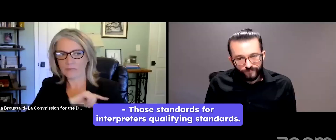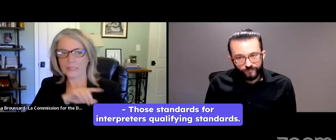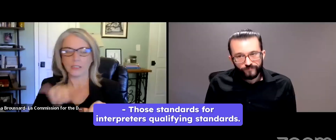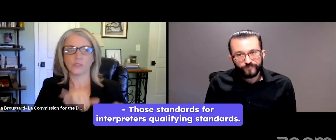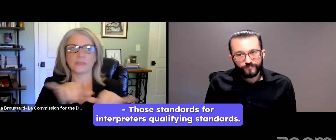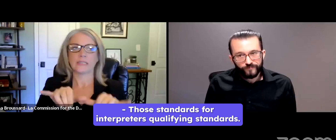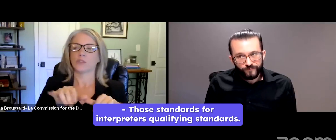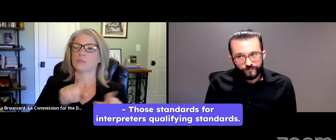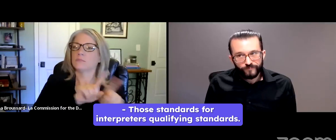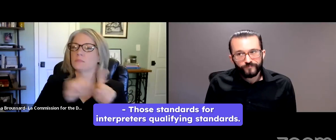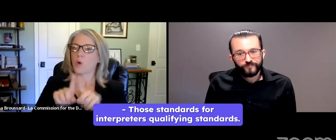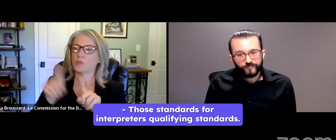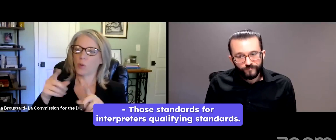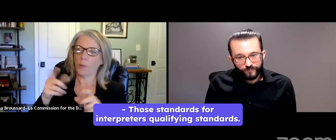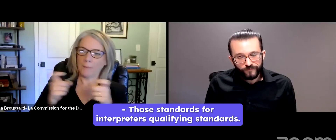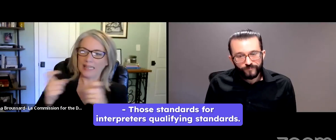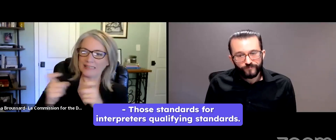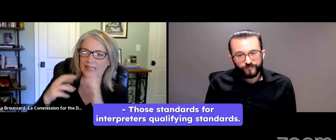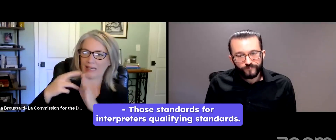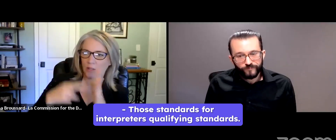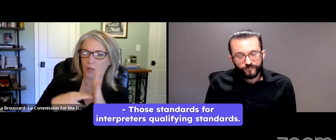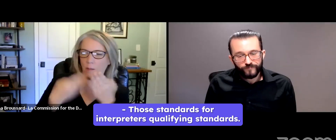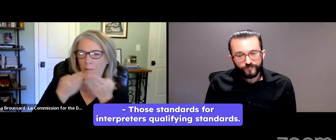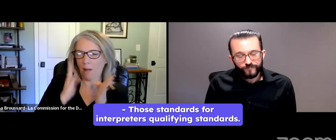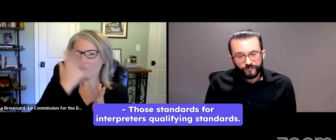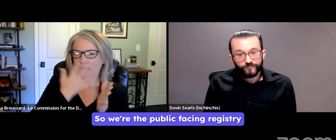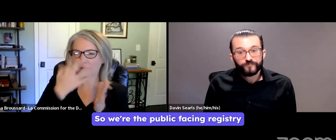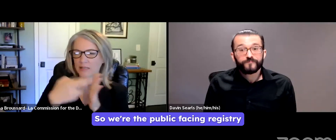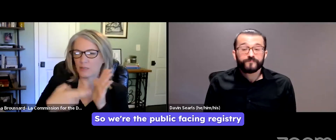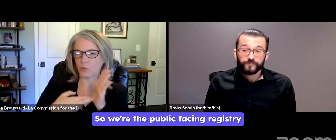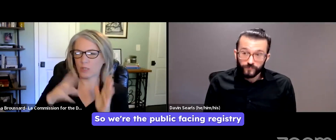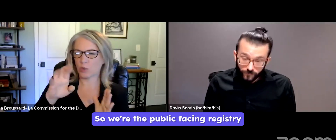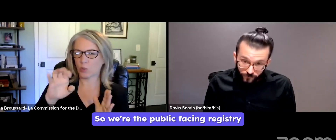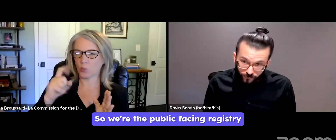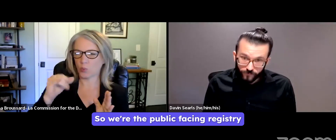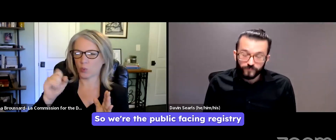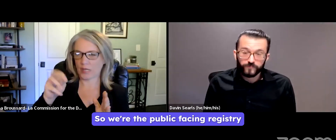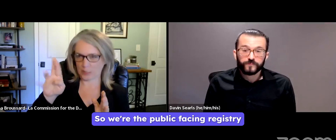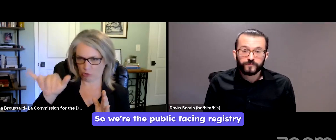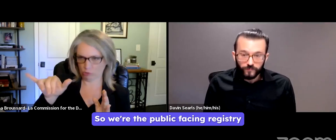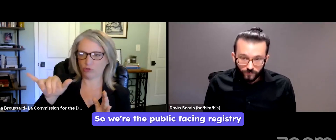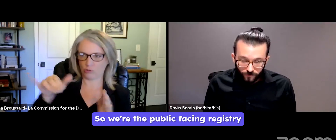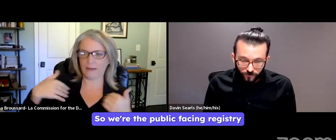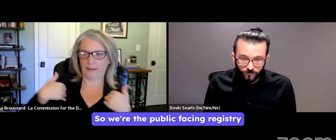standards for interpreters, qualifying standards. So we're the public